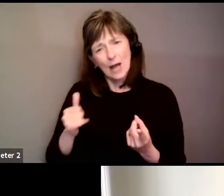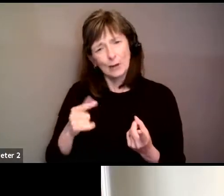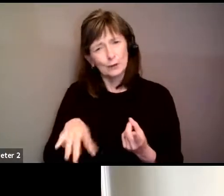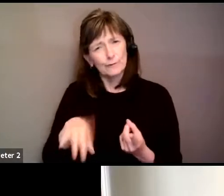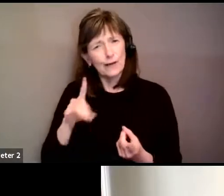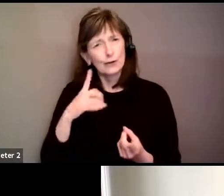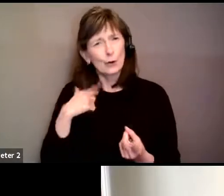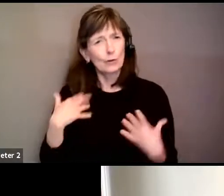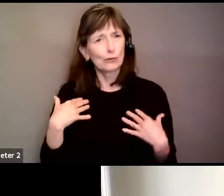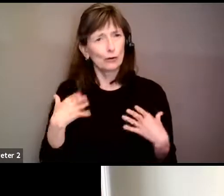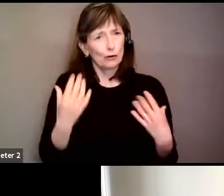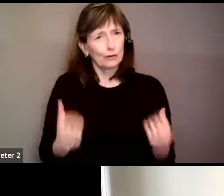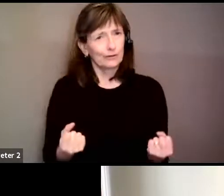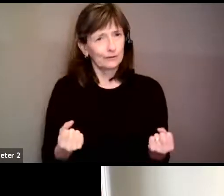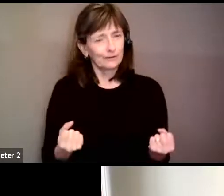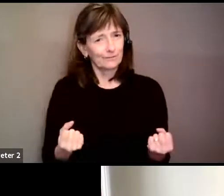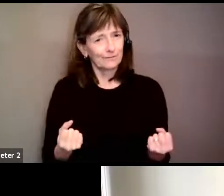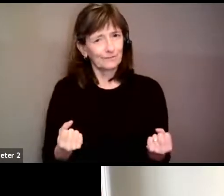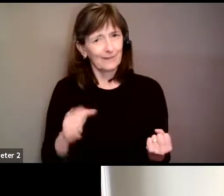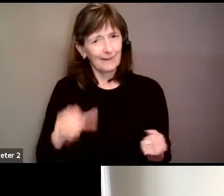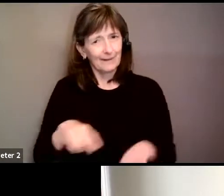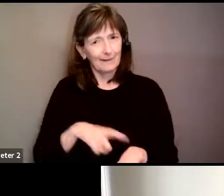a learning and teachable moment too.